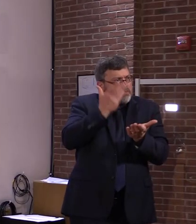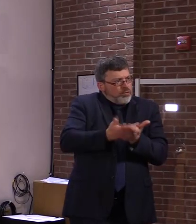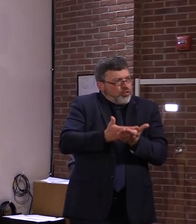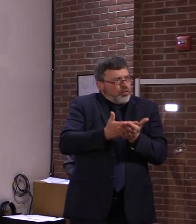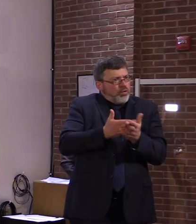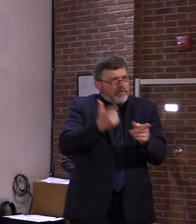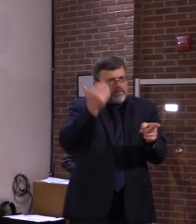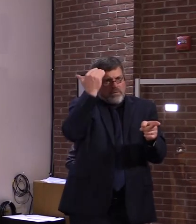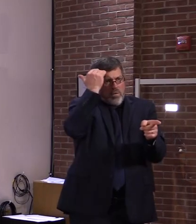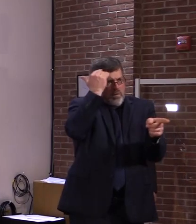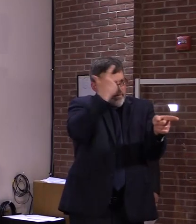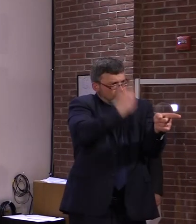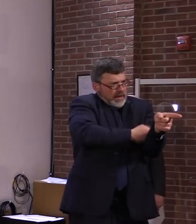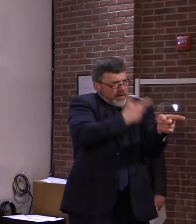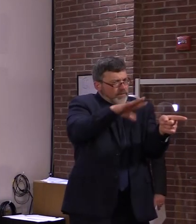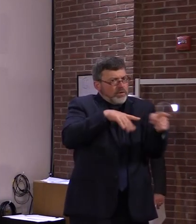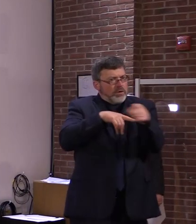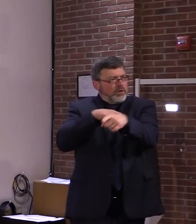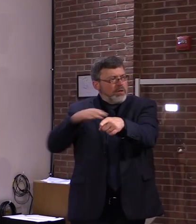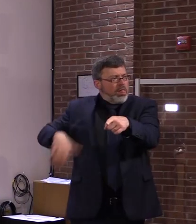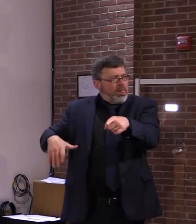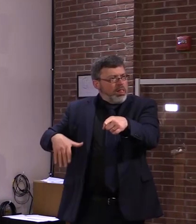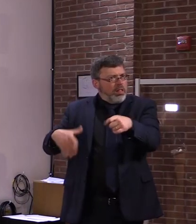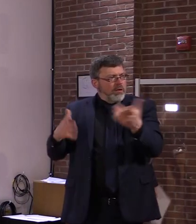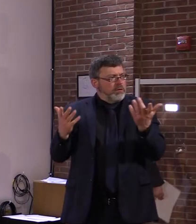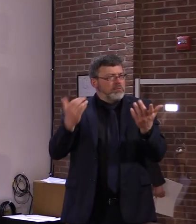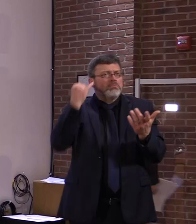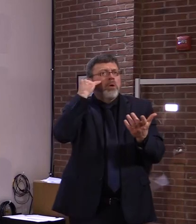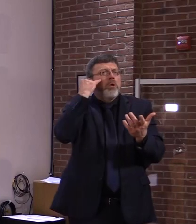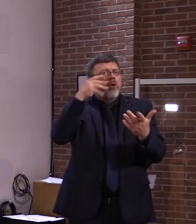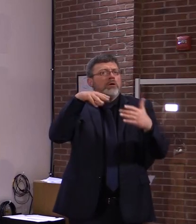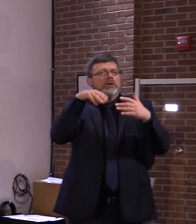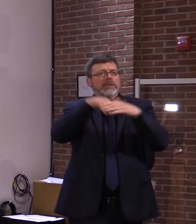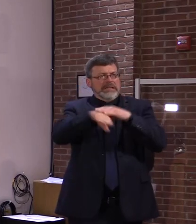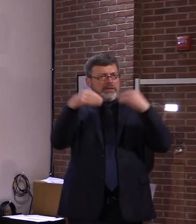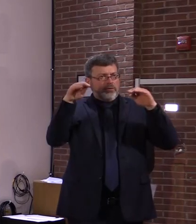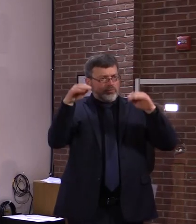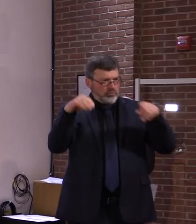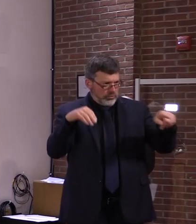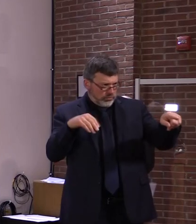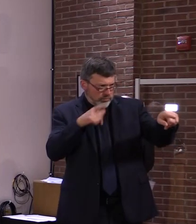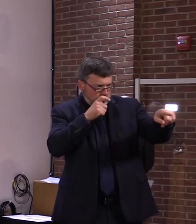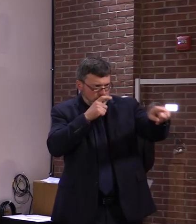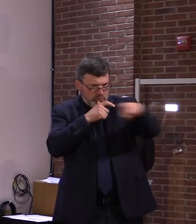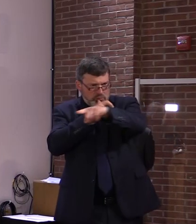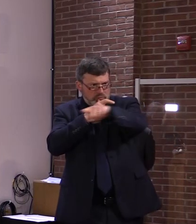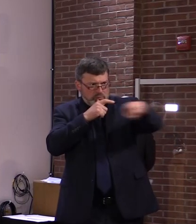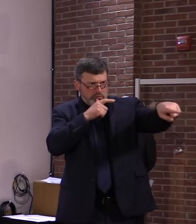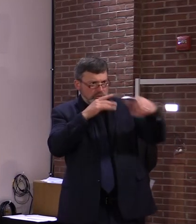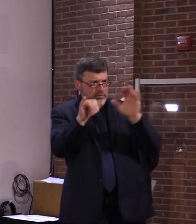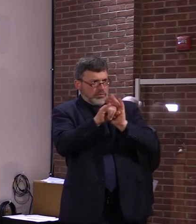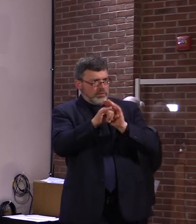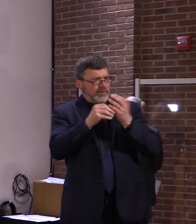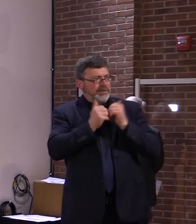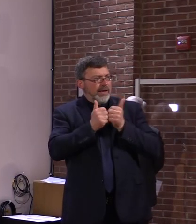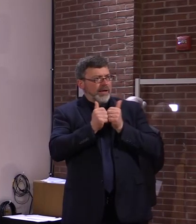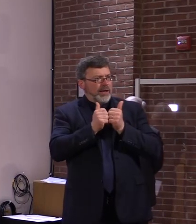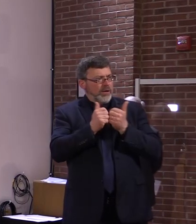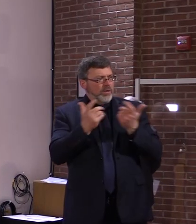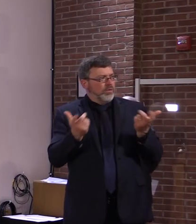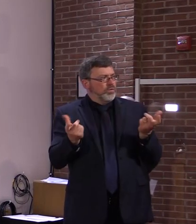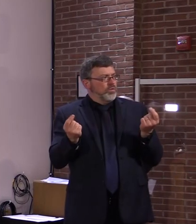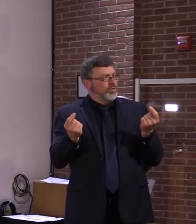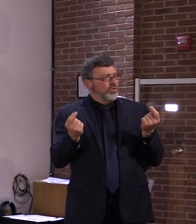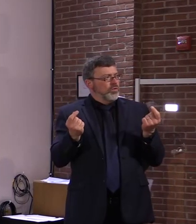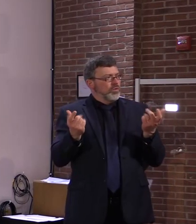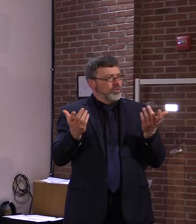to be vaccinated, what is the mechanism of letting people know? And how do you know that? I'll just